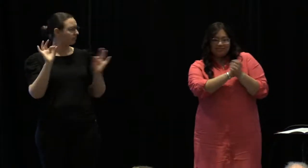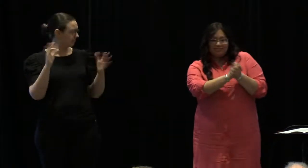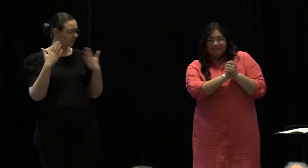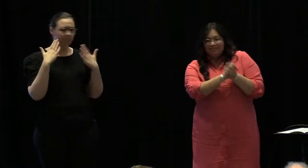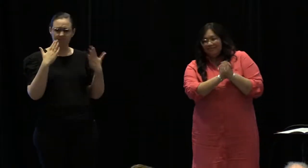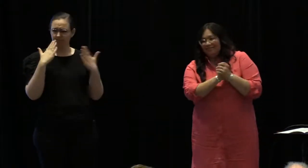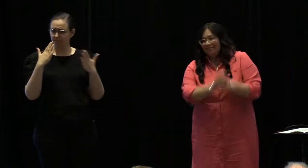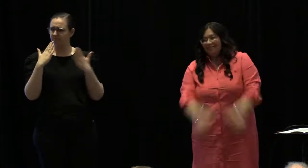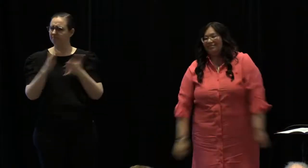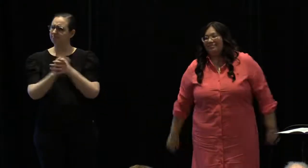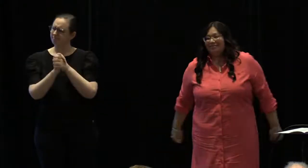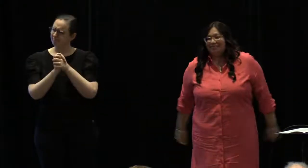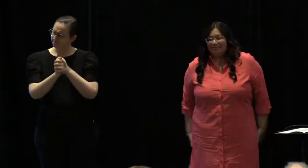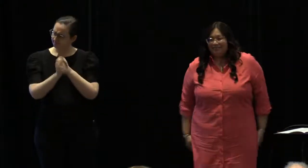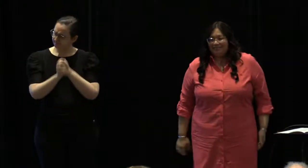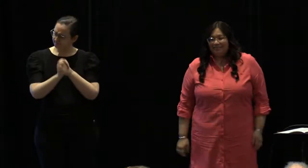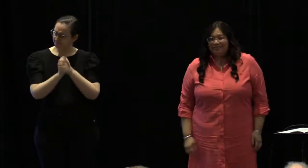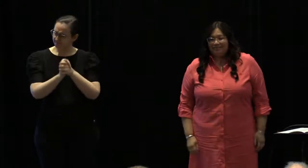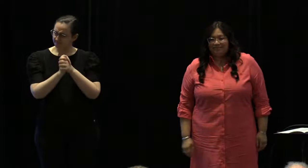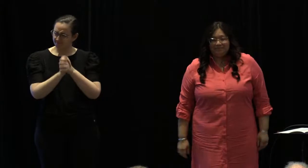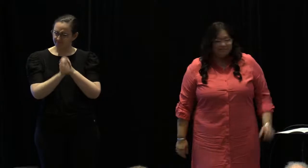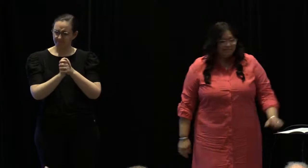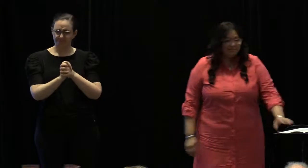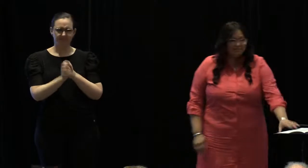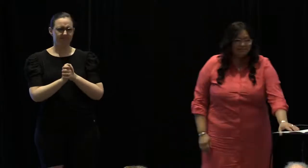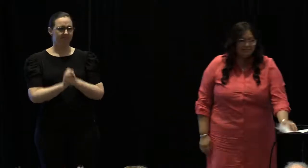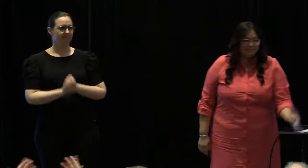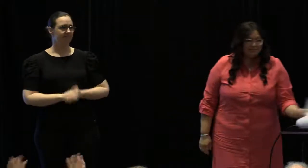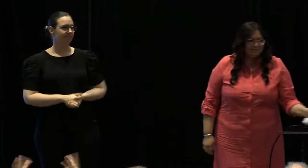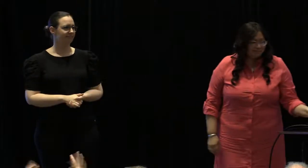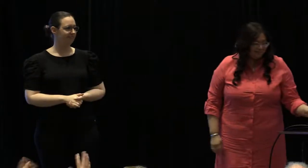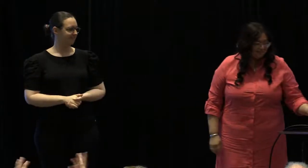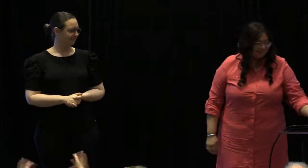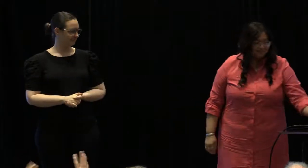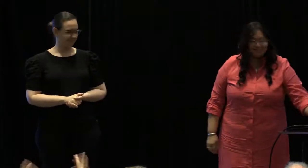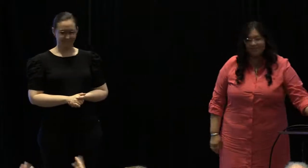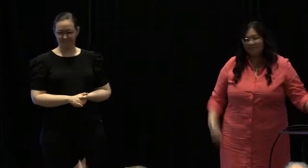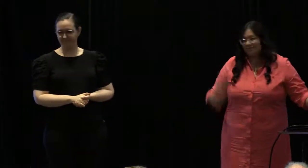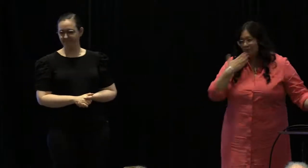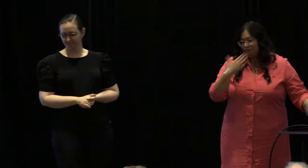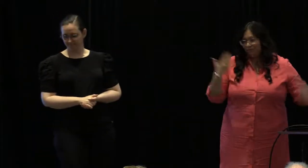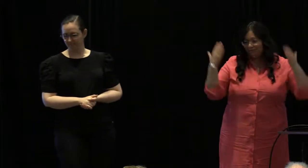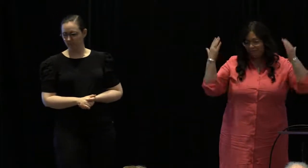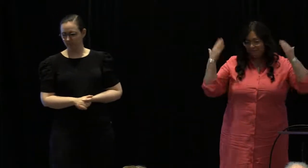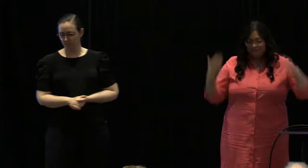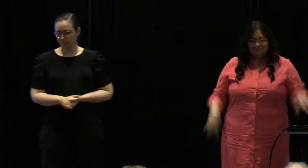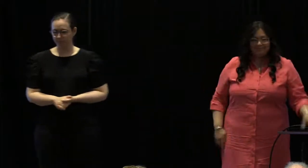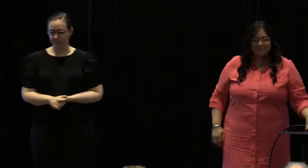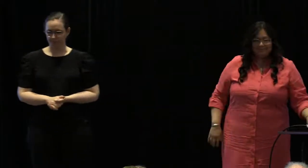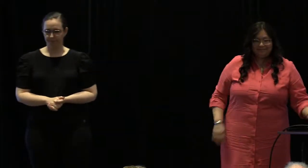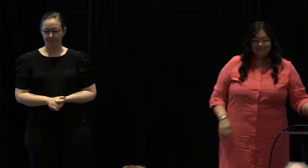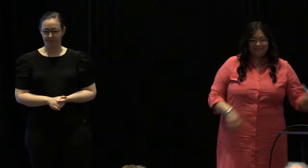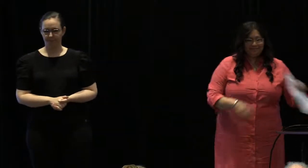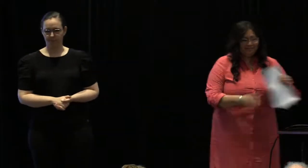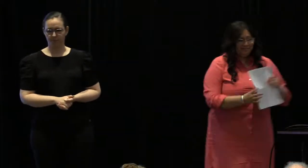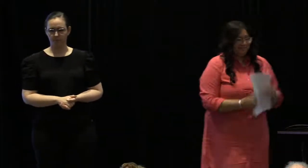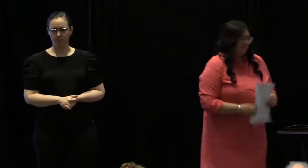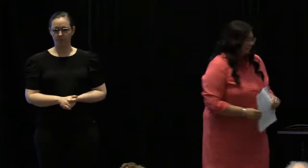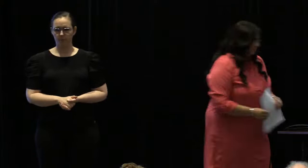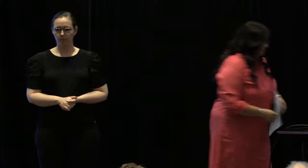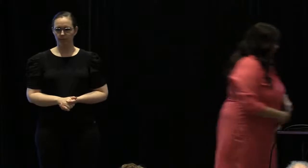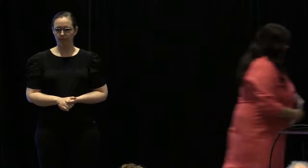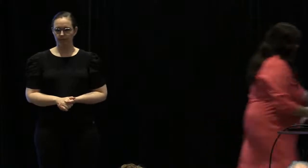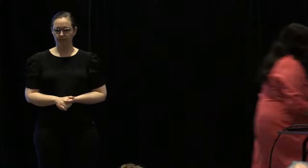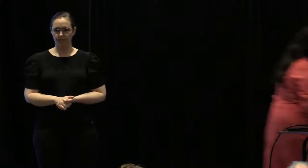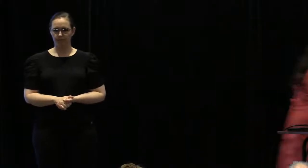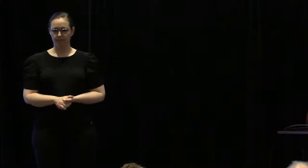much for the hard work, the sweat, the tears that all went into passing the BC Accessible Act. Thank you so much,